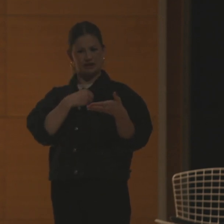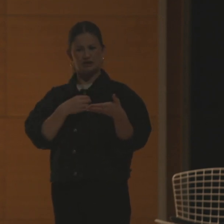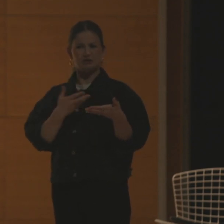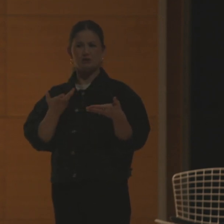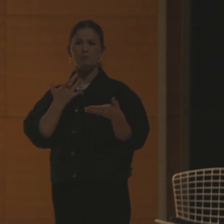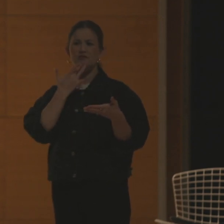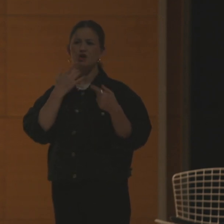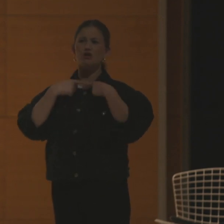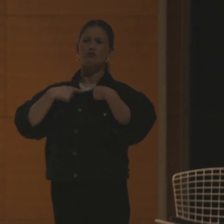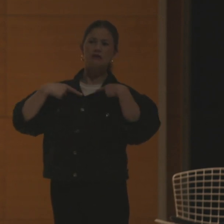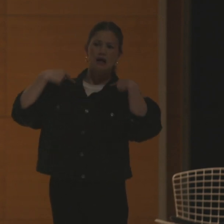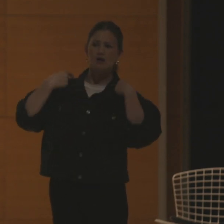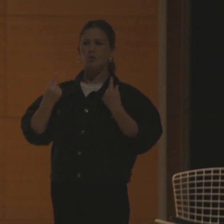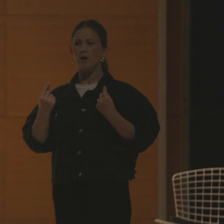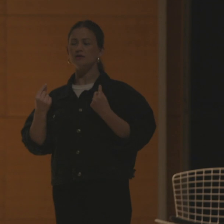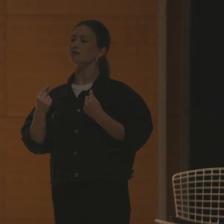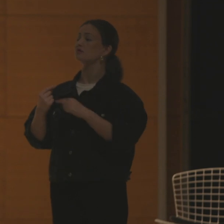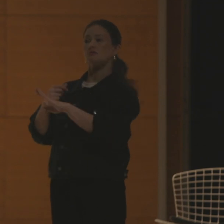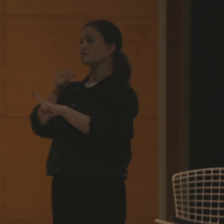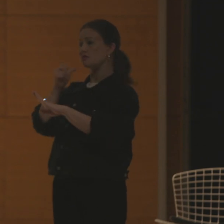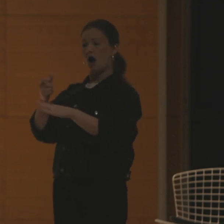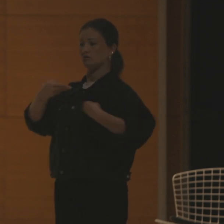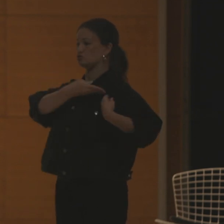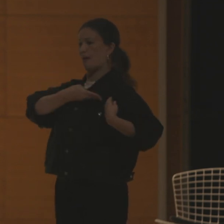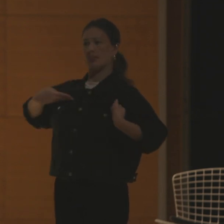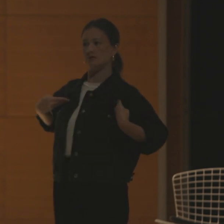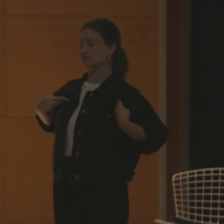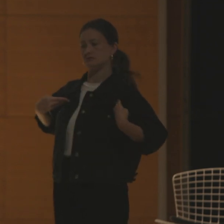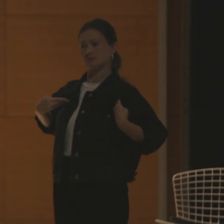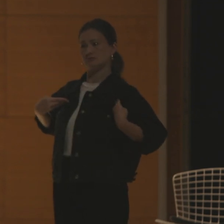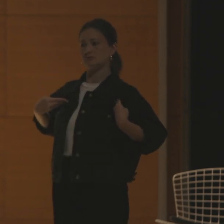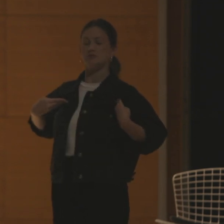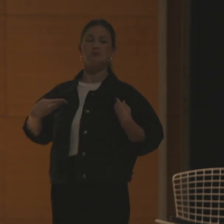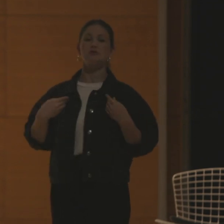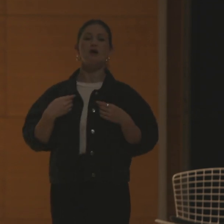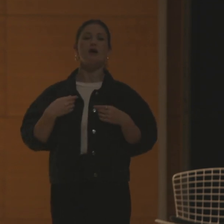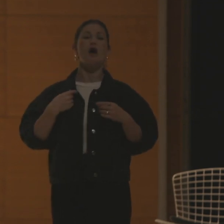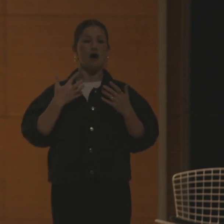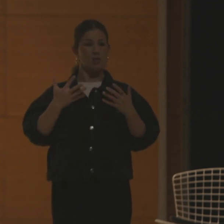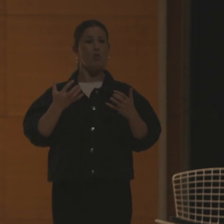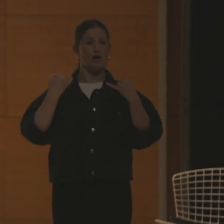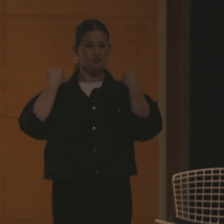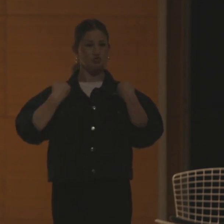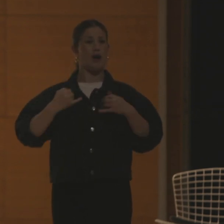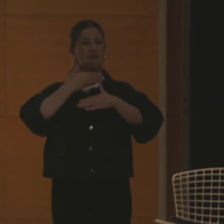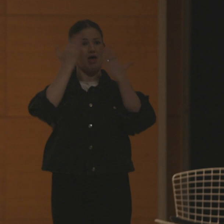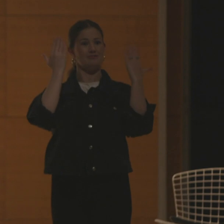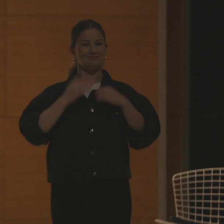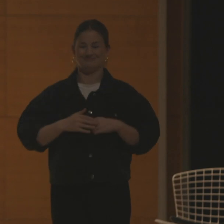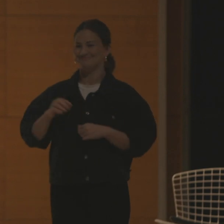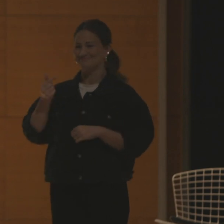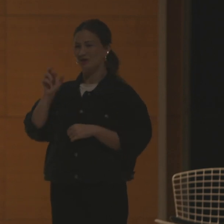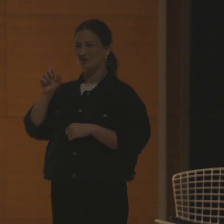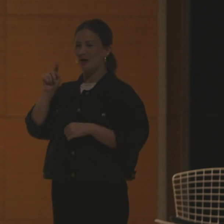in neckline?" "Not strapless," I said, words colliding with my mother's. "No straps." Greta laughed, exposing